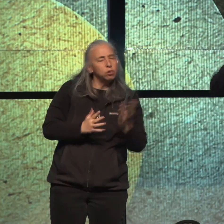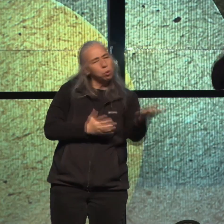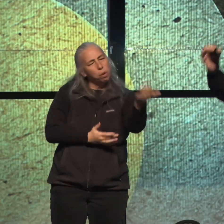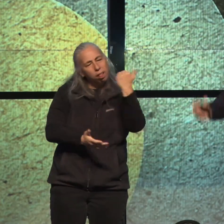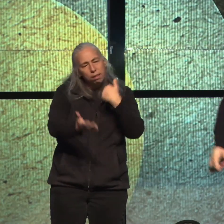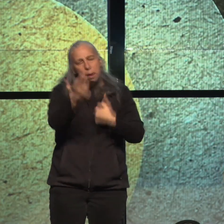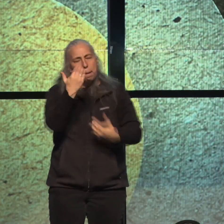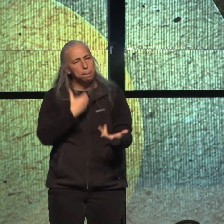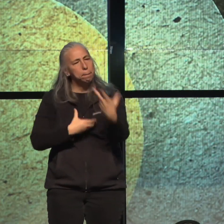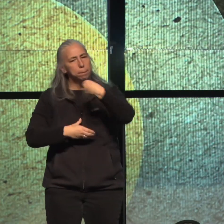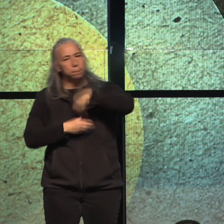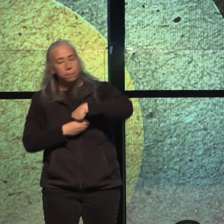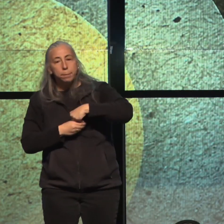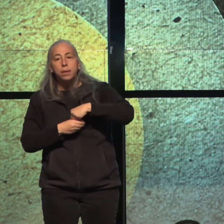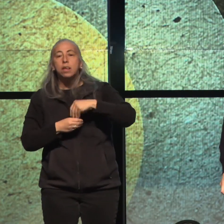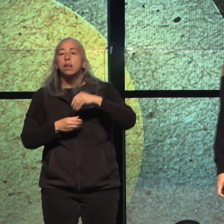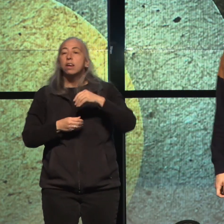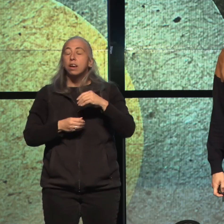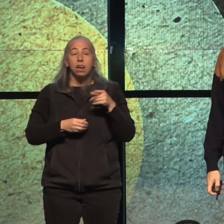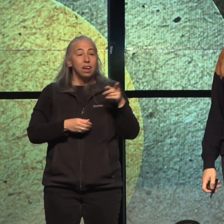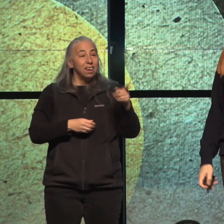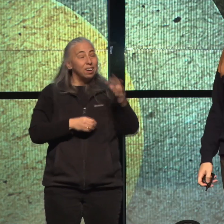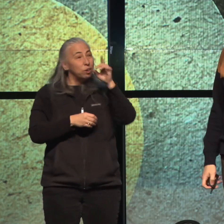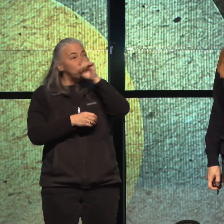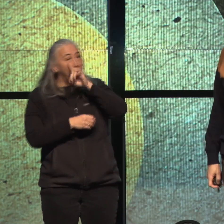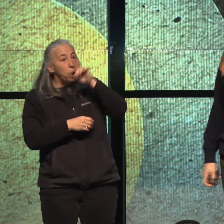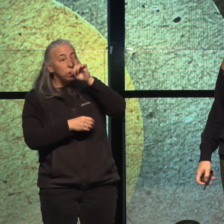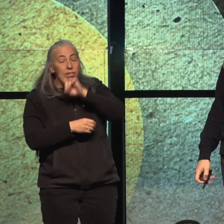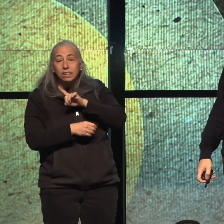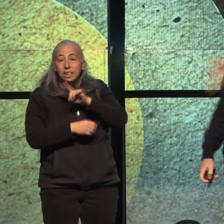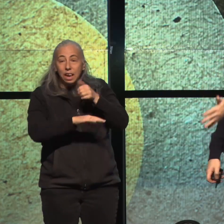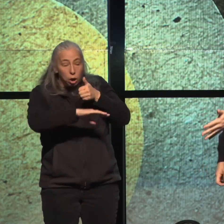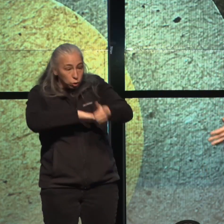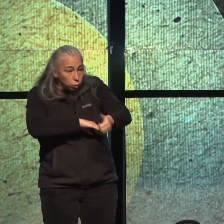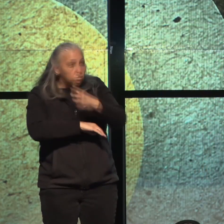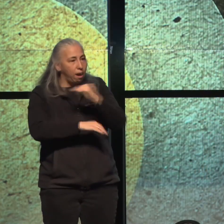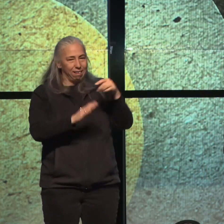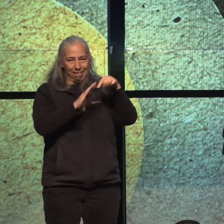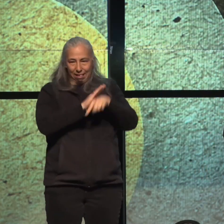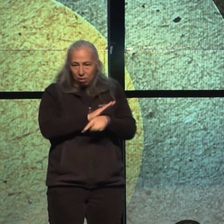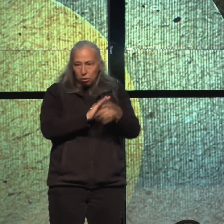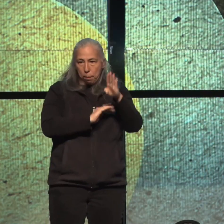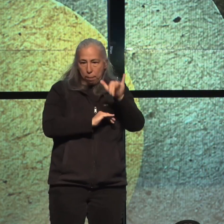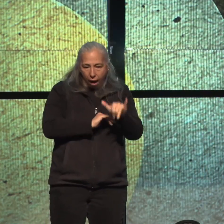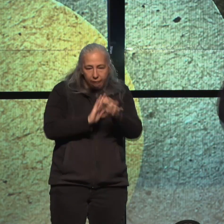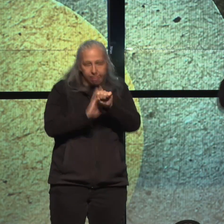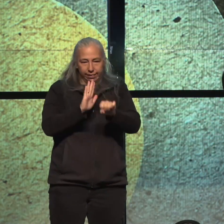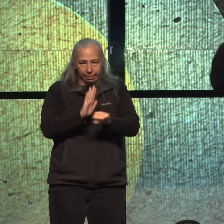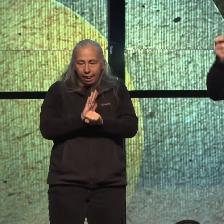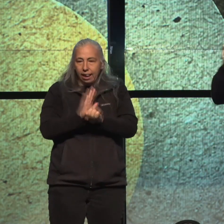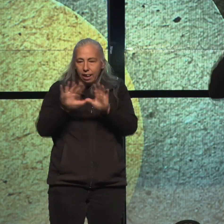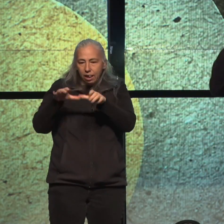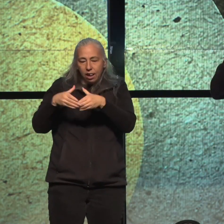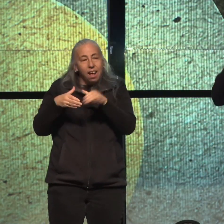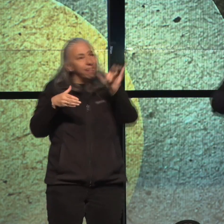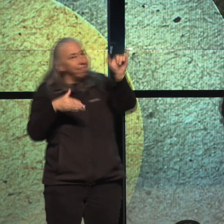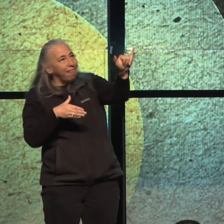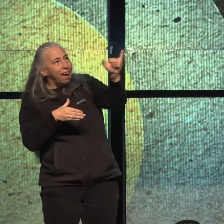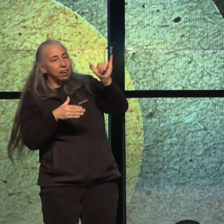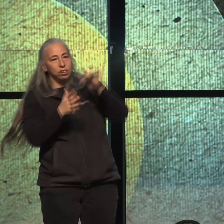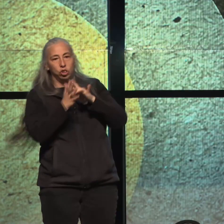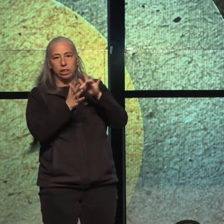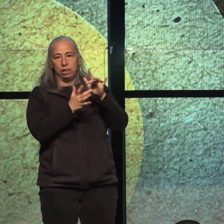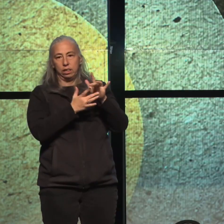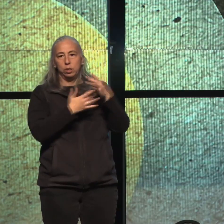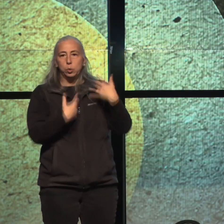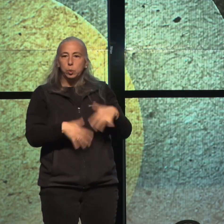the elite, who was falsely accused and executed by the state, that Jesus has been